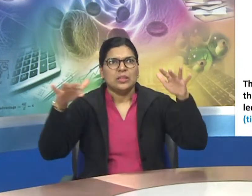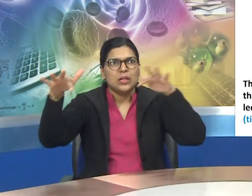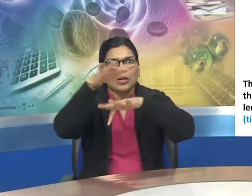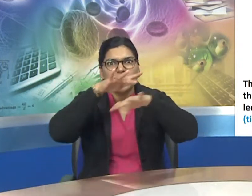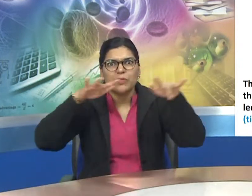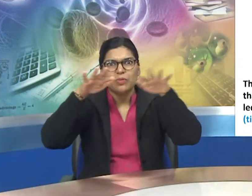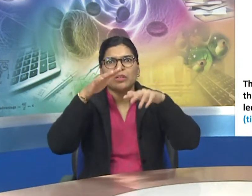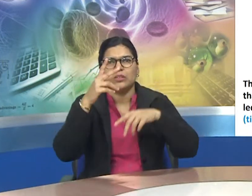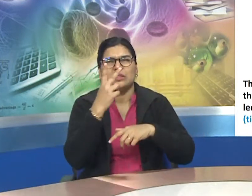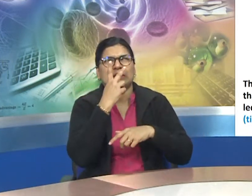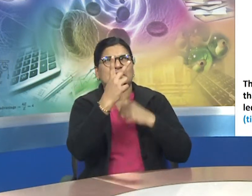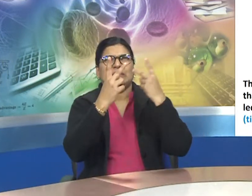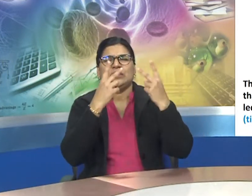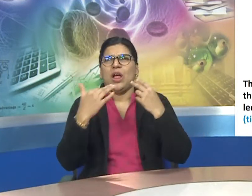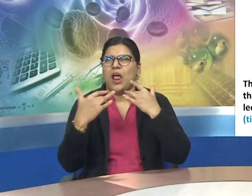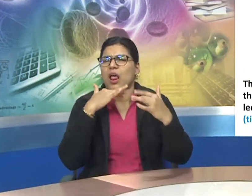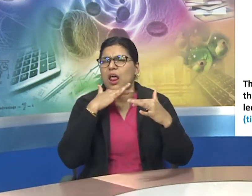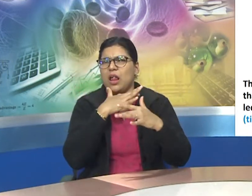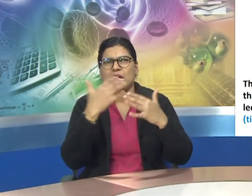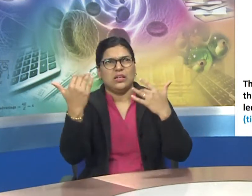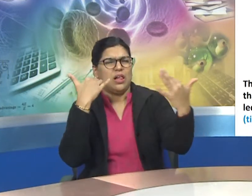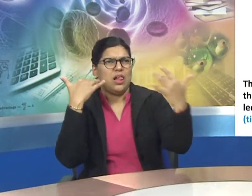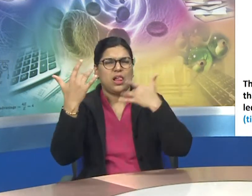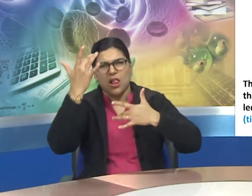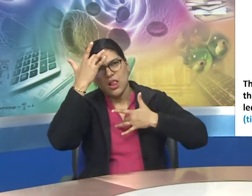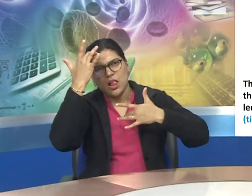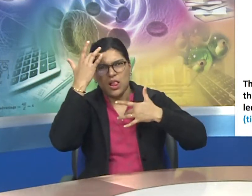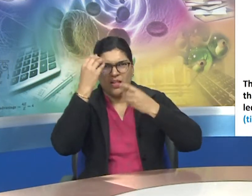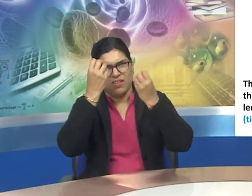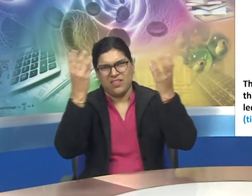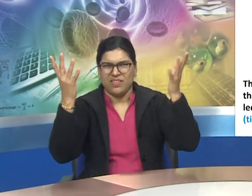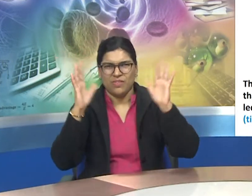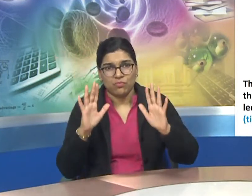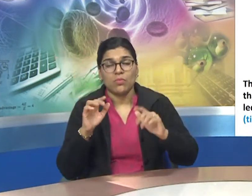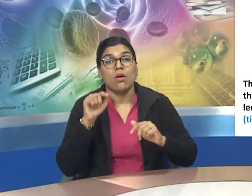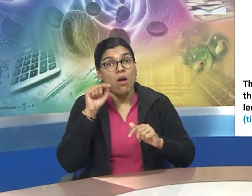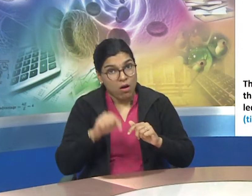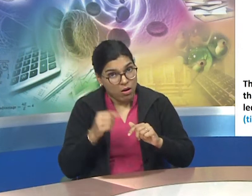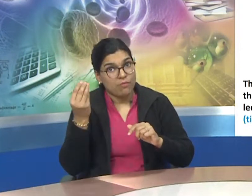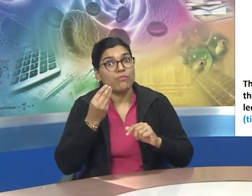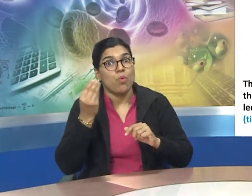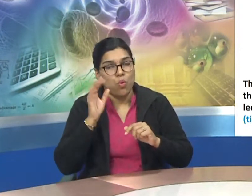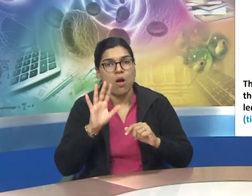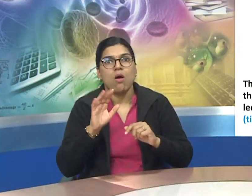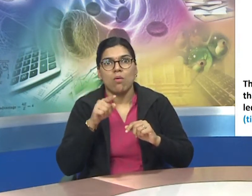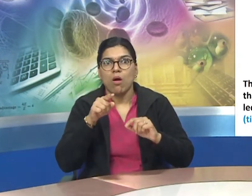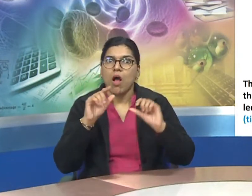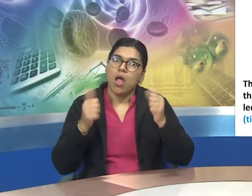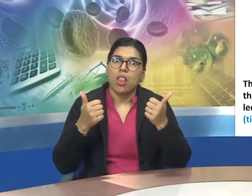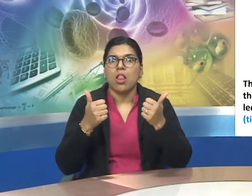The buzzword today is clean energy. As we know that there is pollution